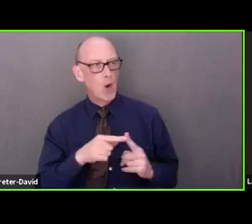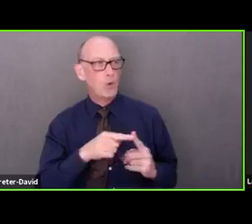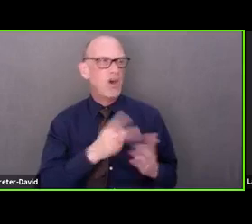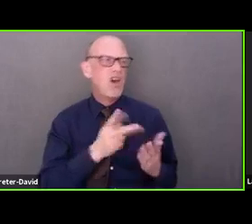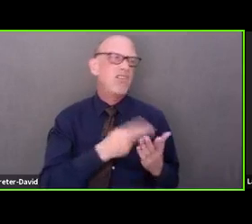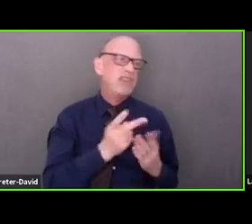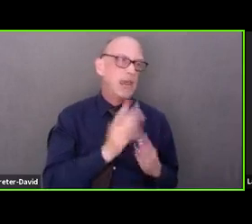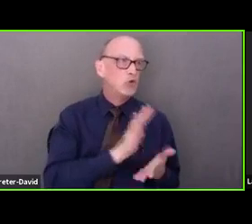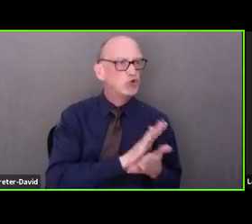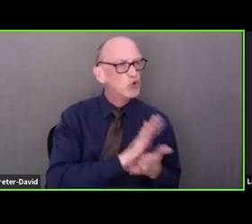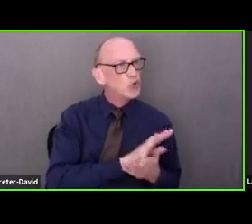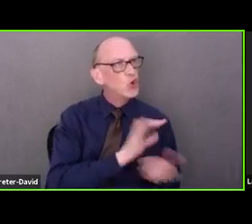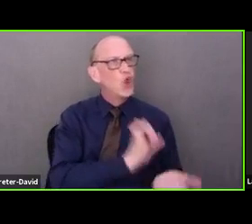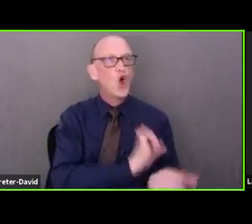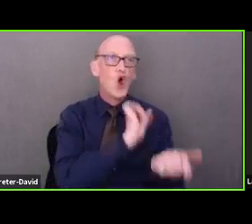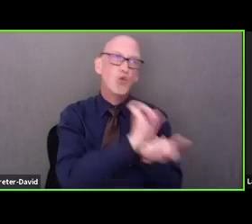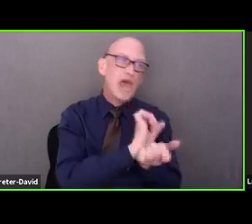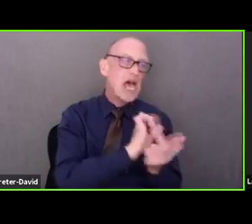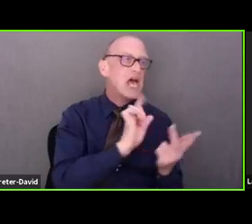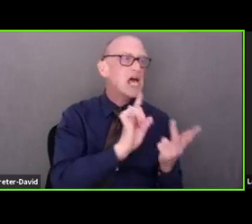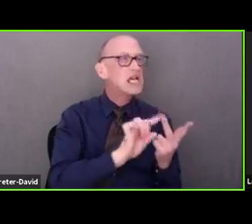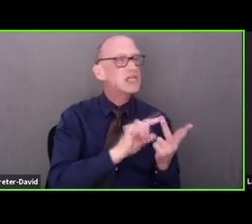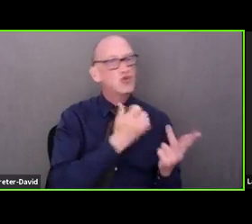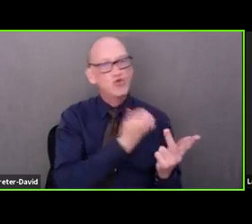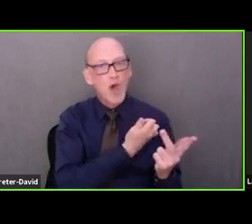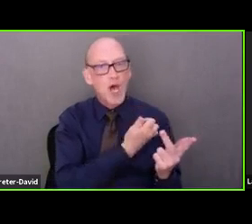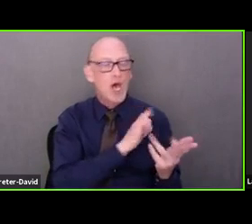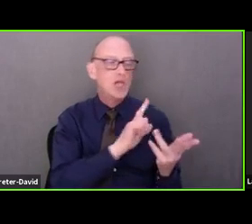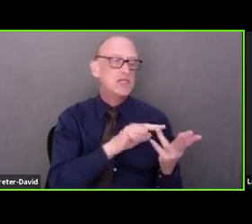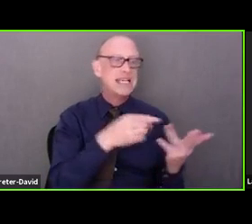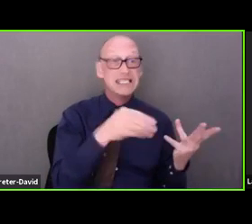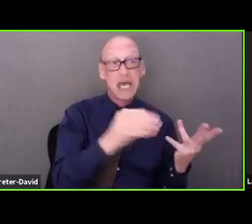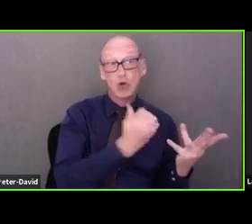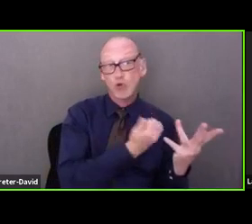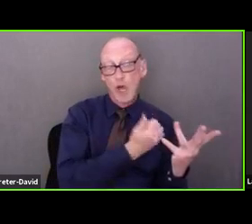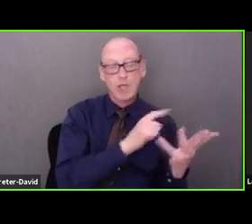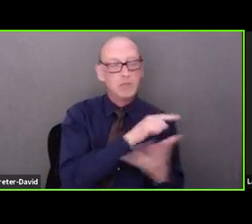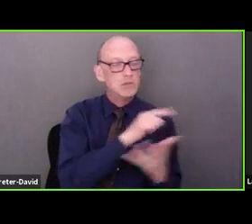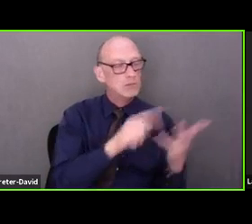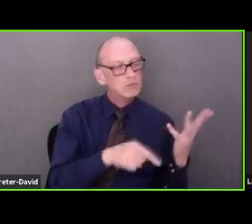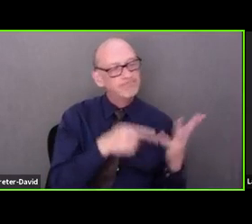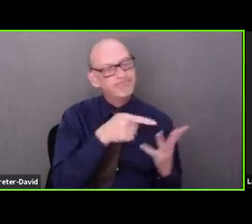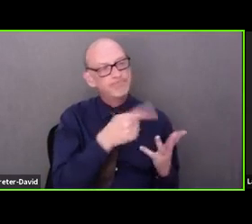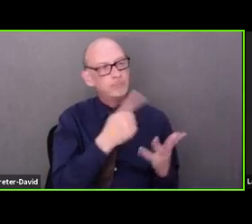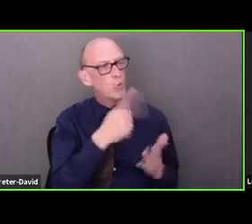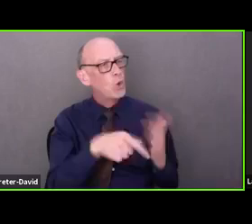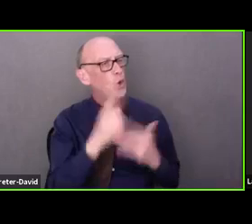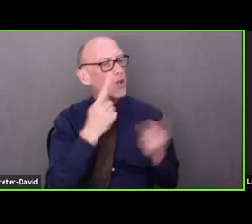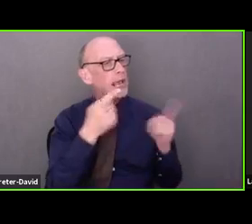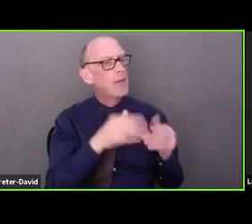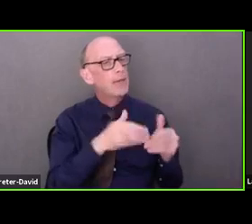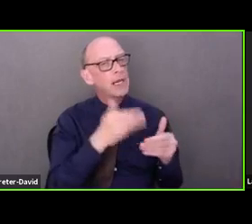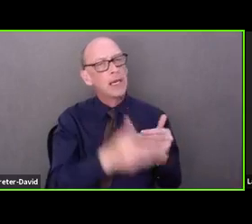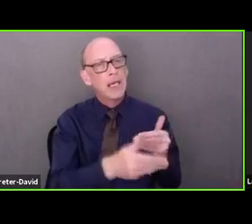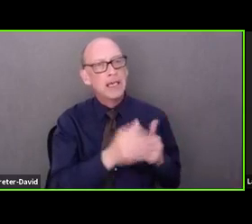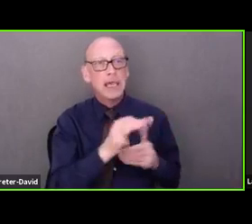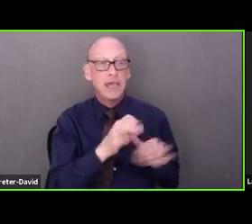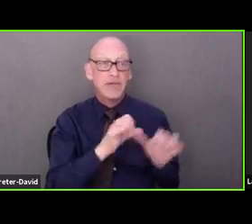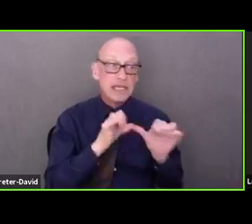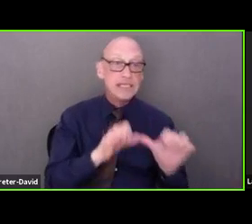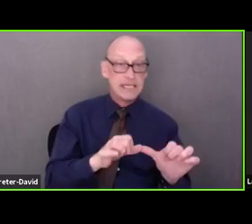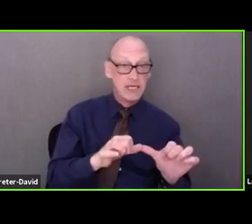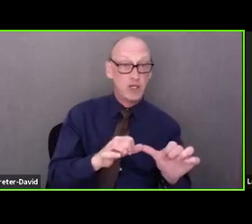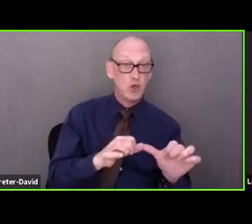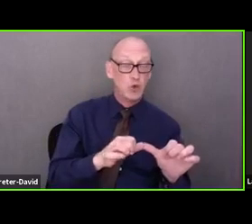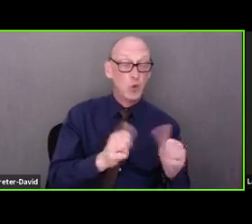been arrested, or they're doing drugs, or they're selling drugs. And I'll say, what do you think is going to happen to you if you continue with